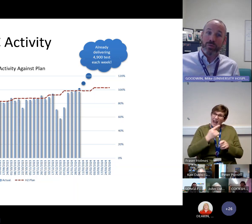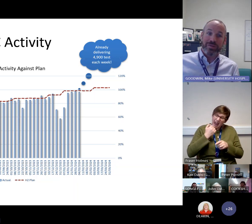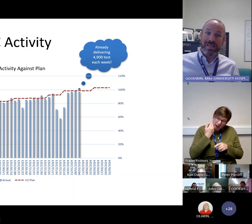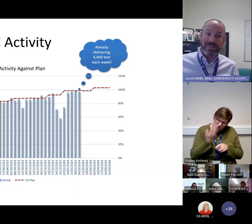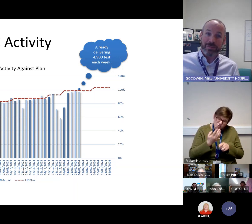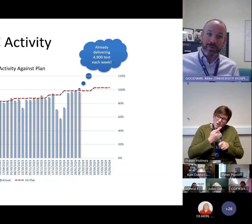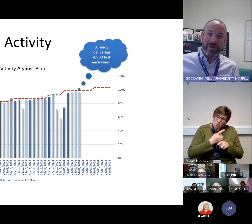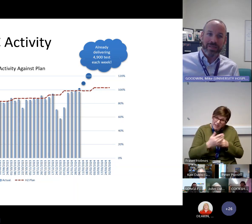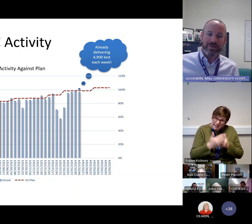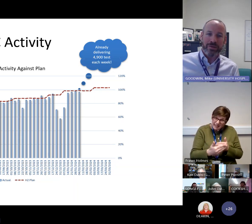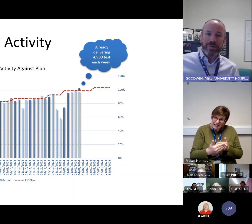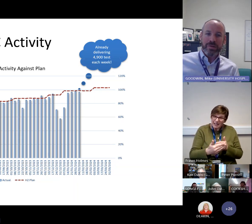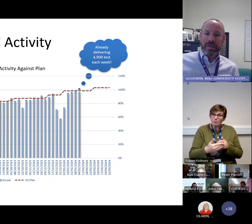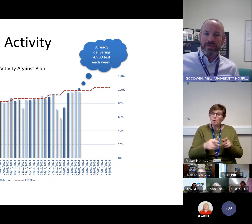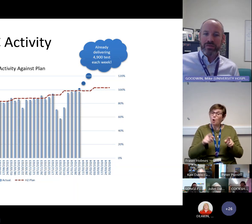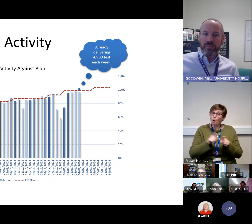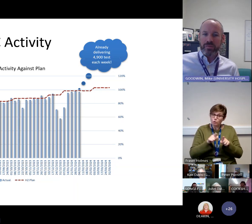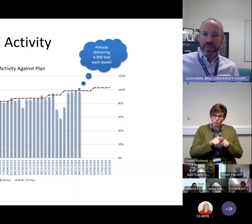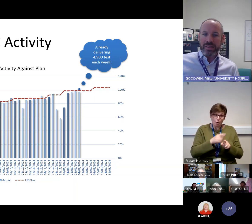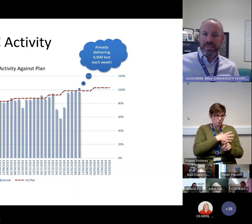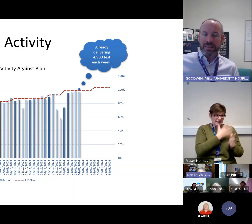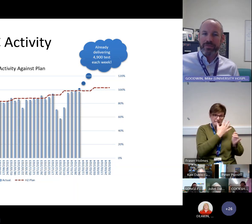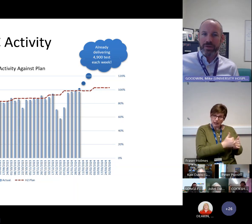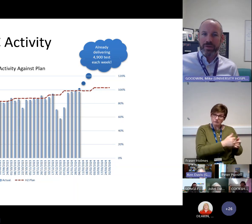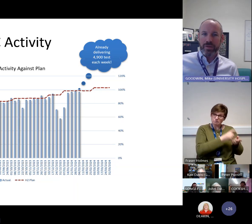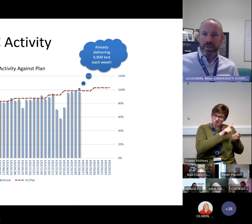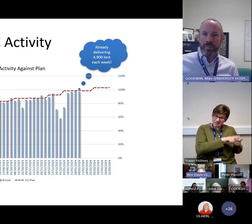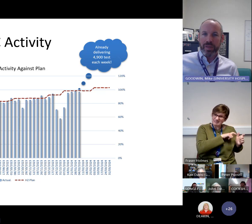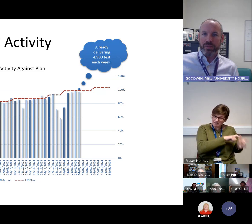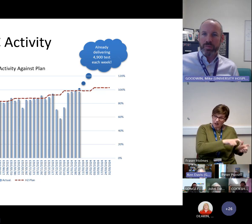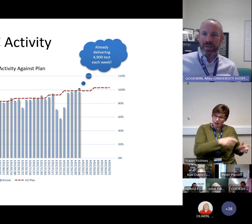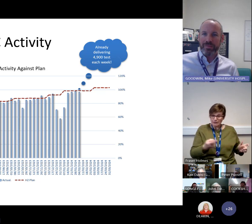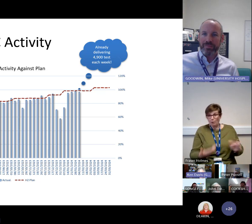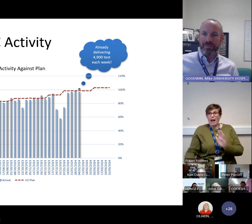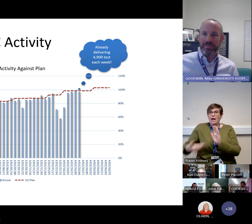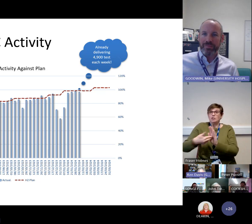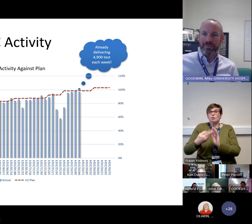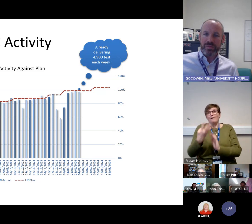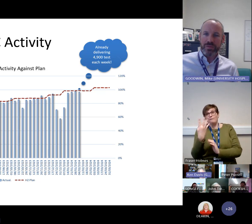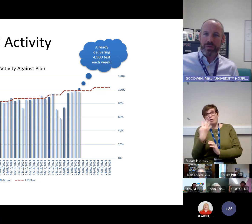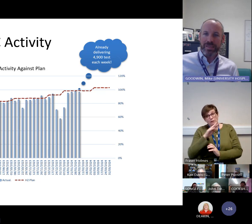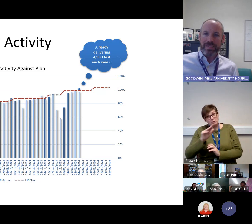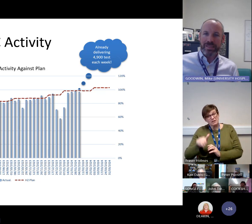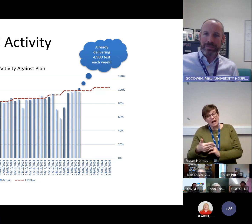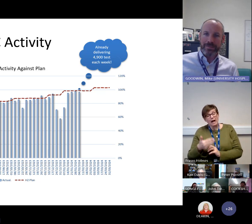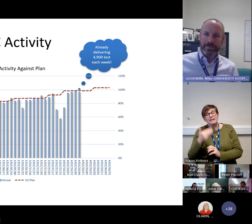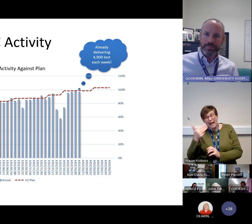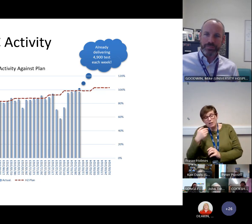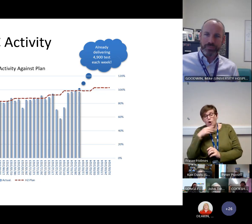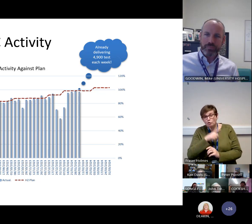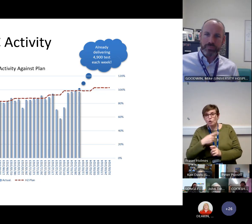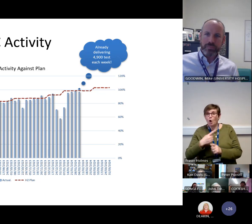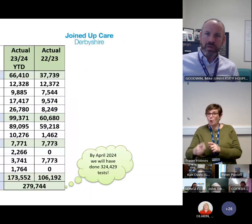addition to all of the tests that we already do, has some really significant patient benefits, which I'll talk about in a